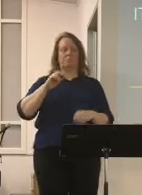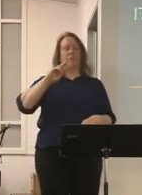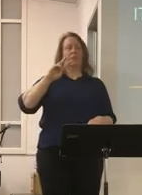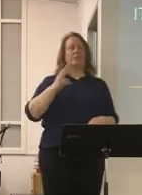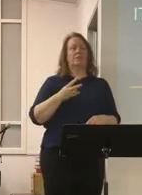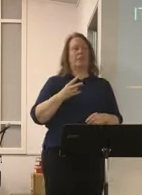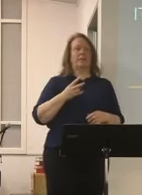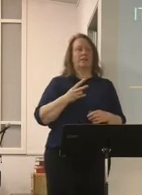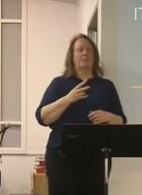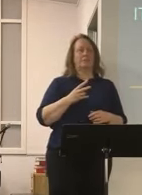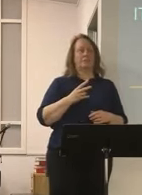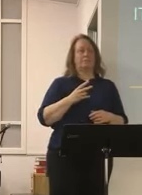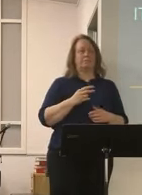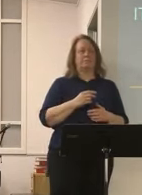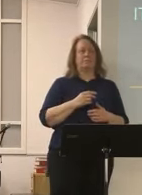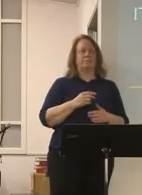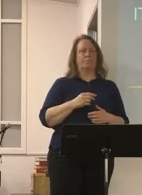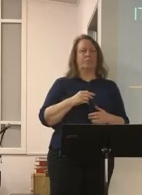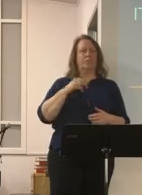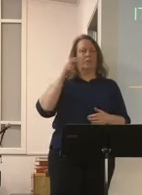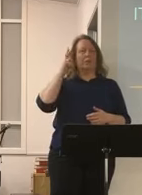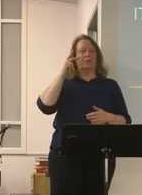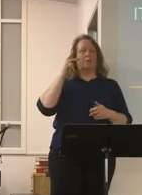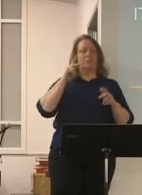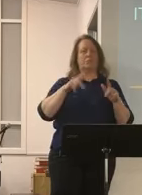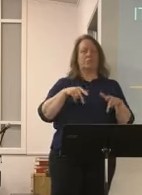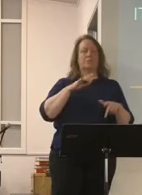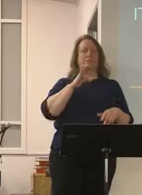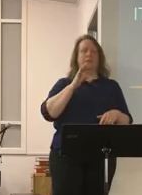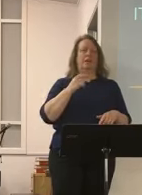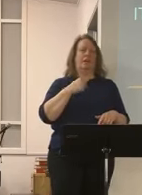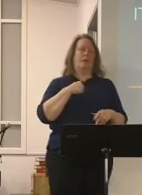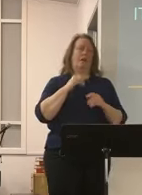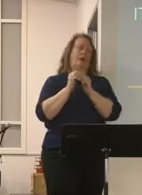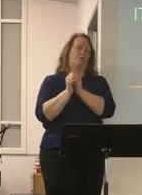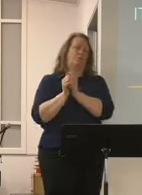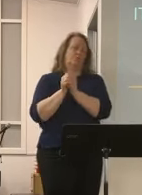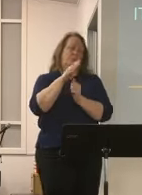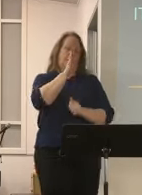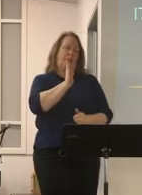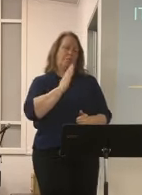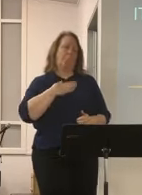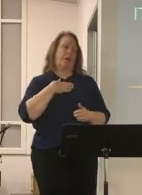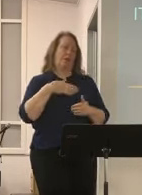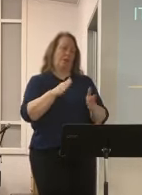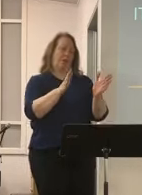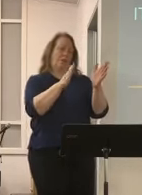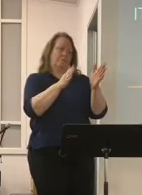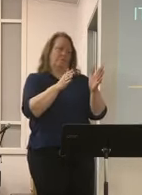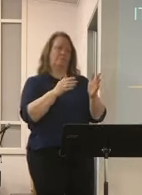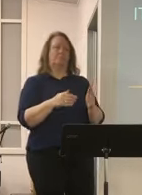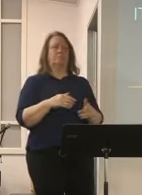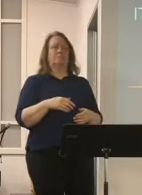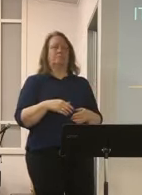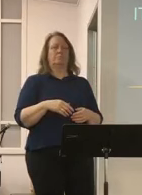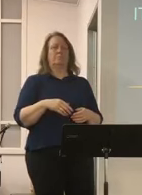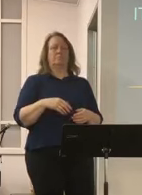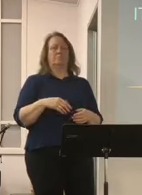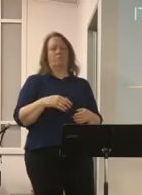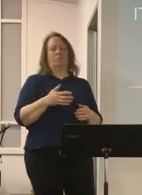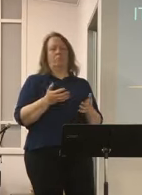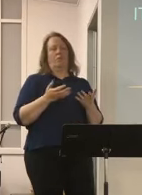Secondly, have you ever heard someone say this? "You know, I worship God in my own way. Hey, why don't you go